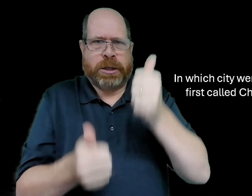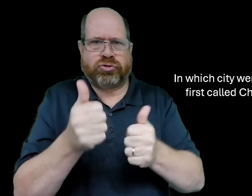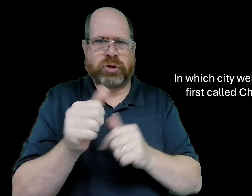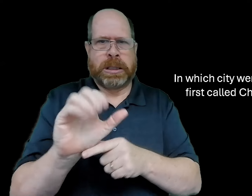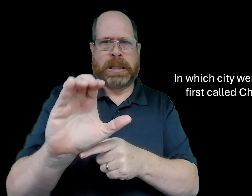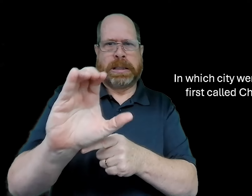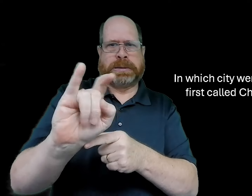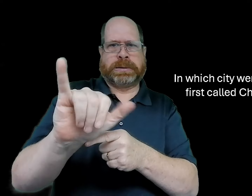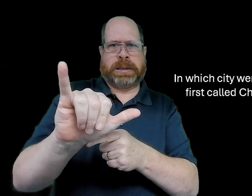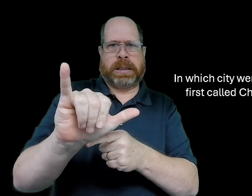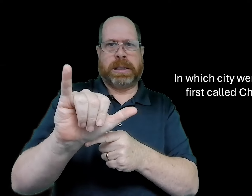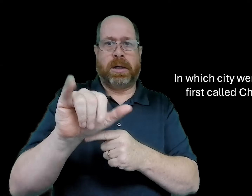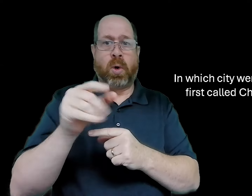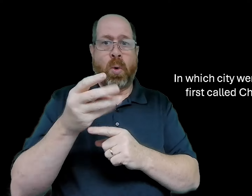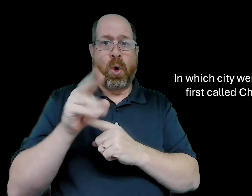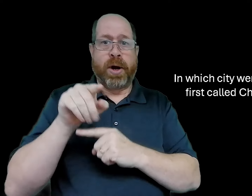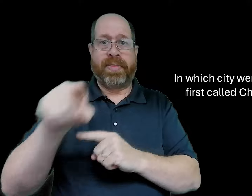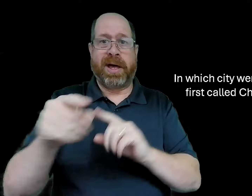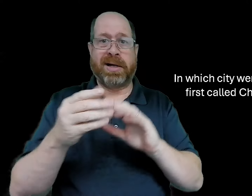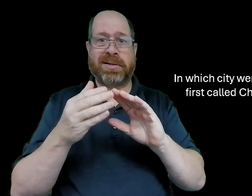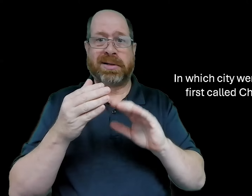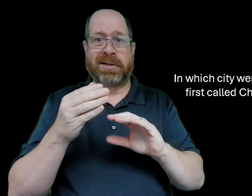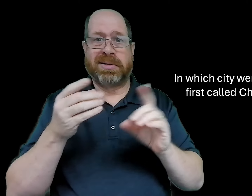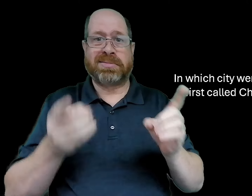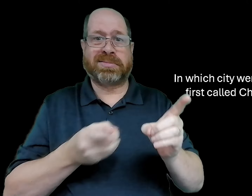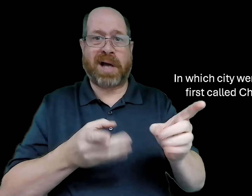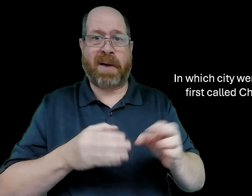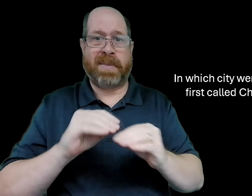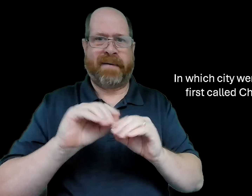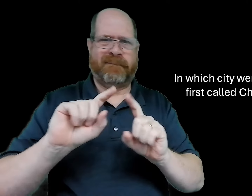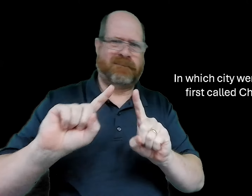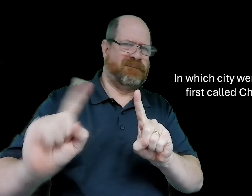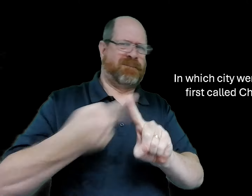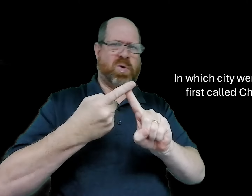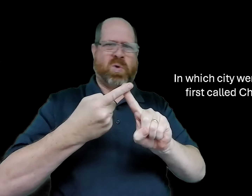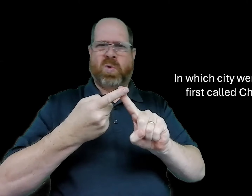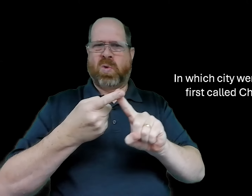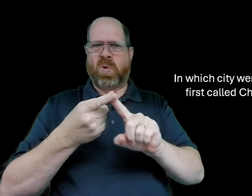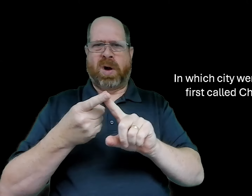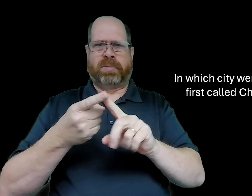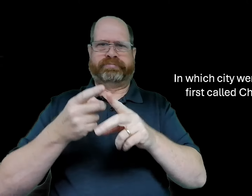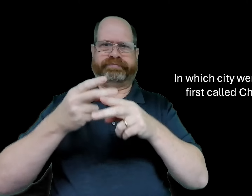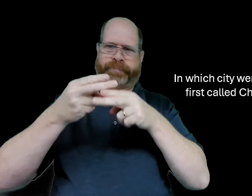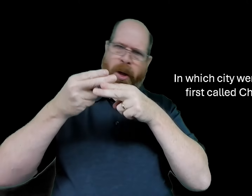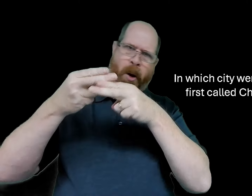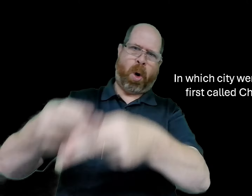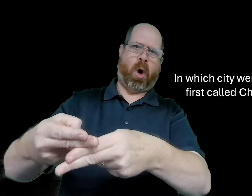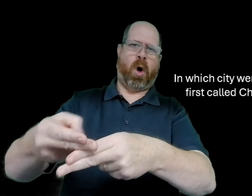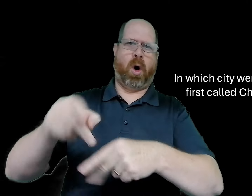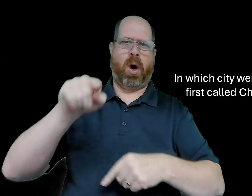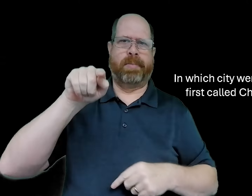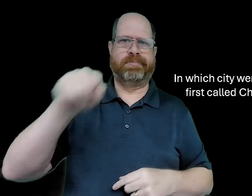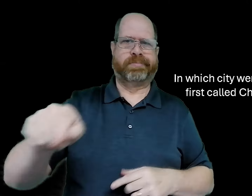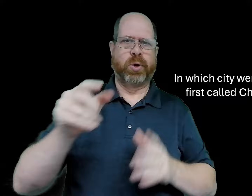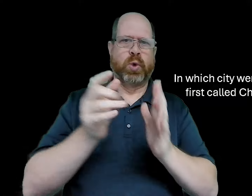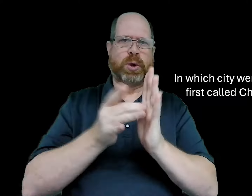In which city were the disciples first called